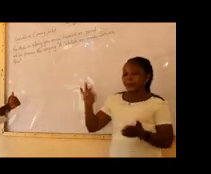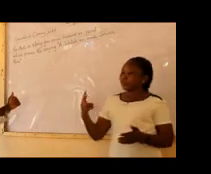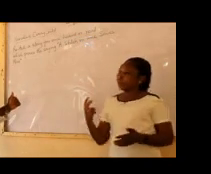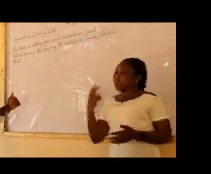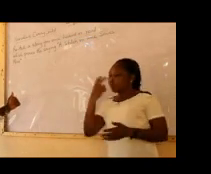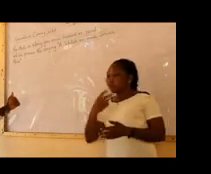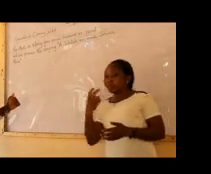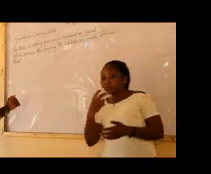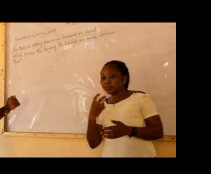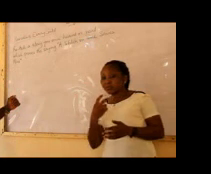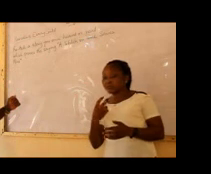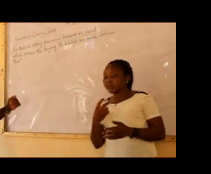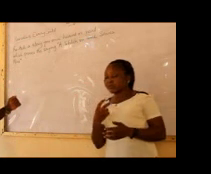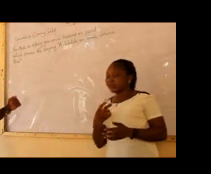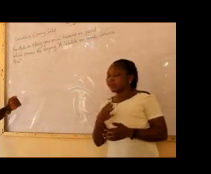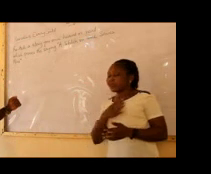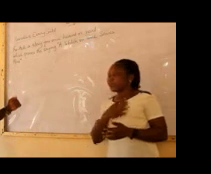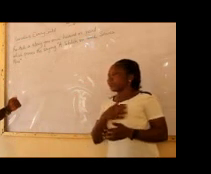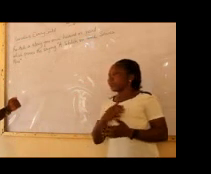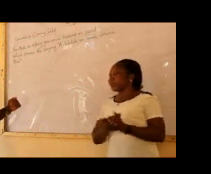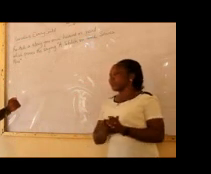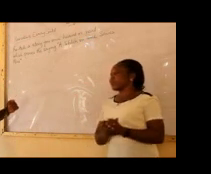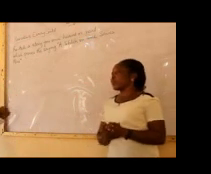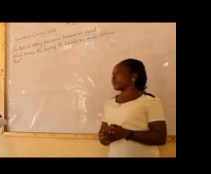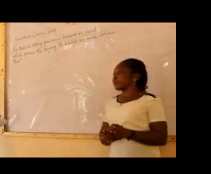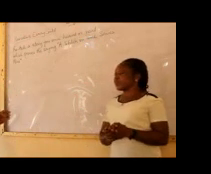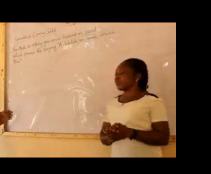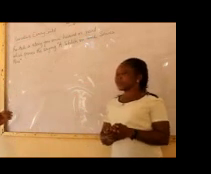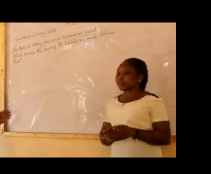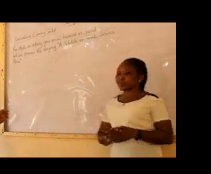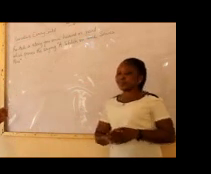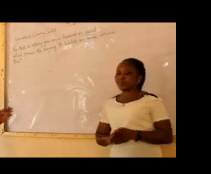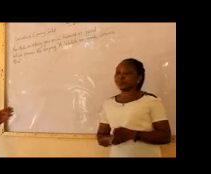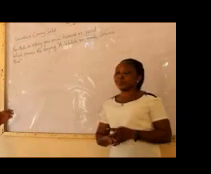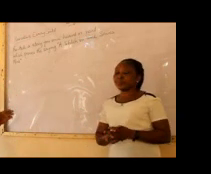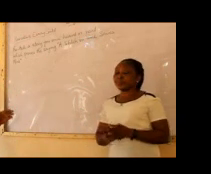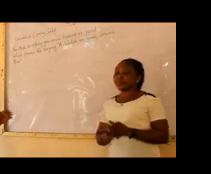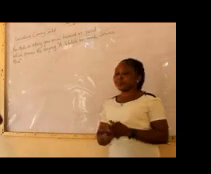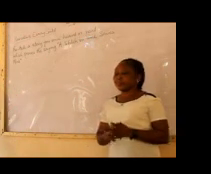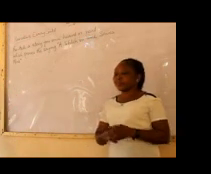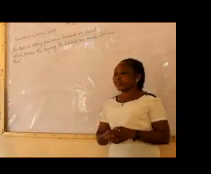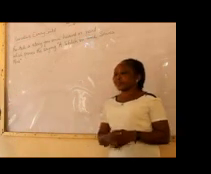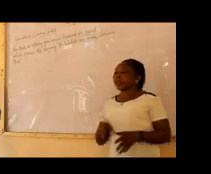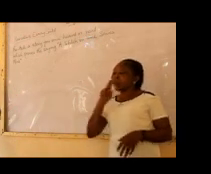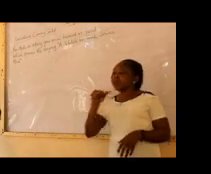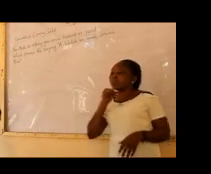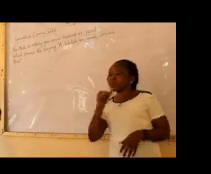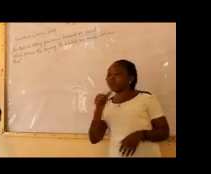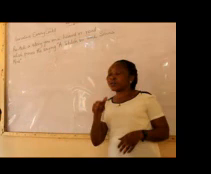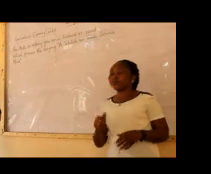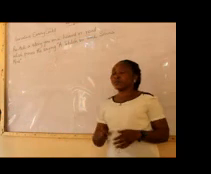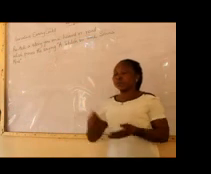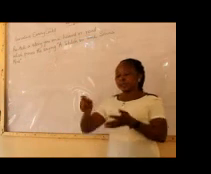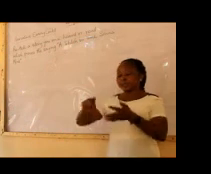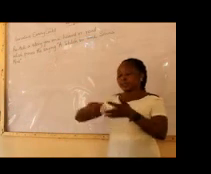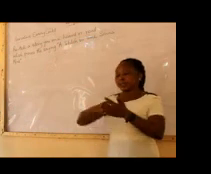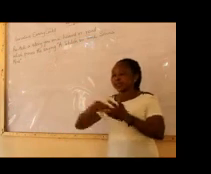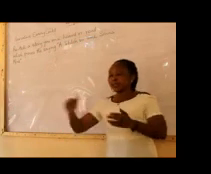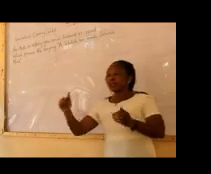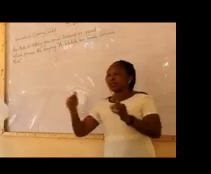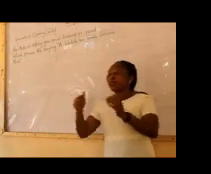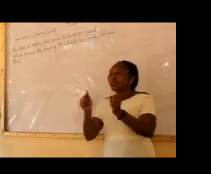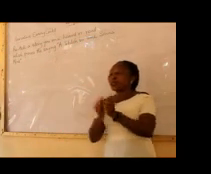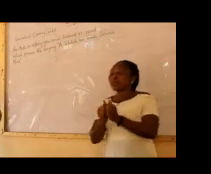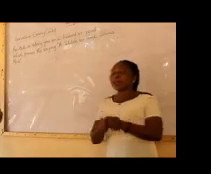articles, and pronouns are not capitalized. Don't forget that.